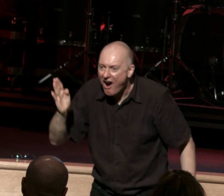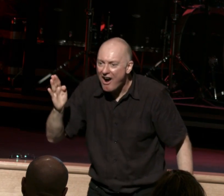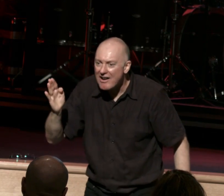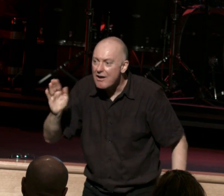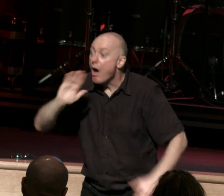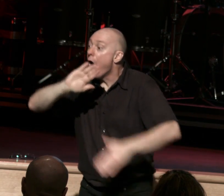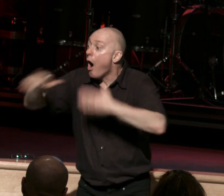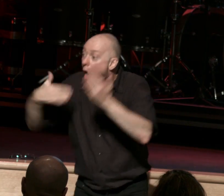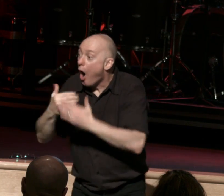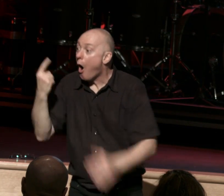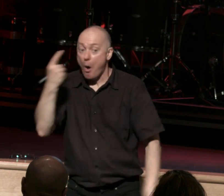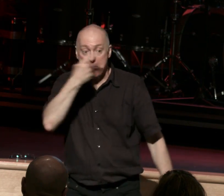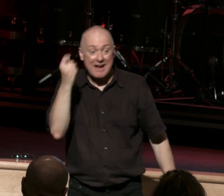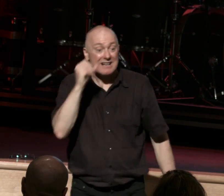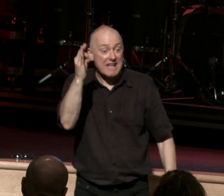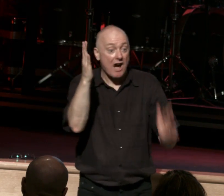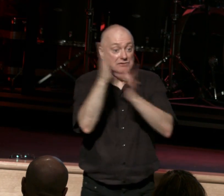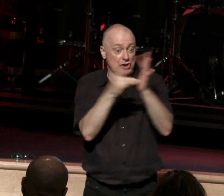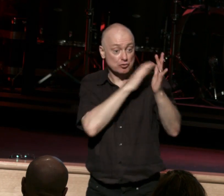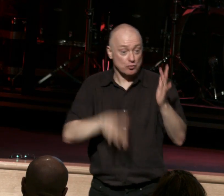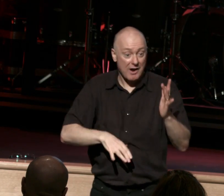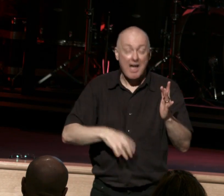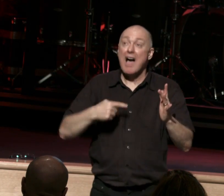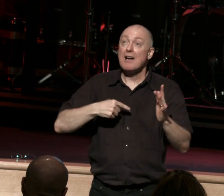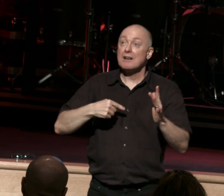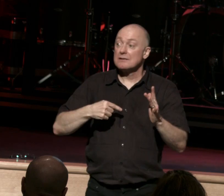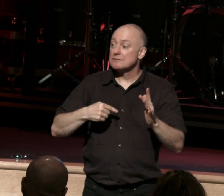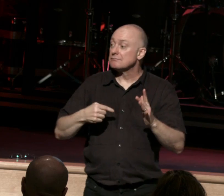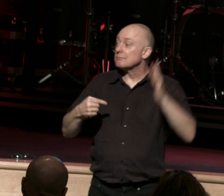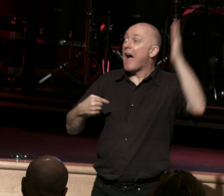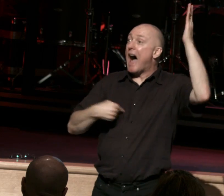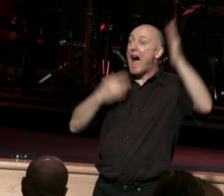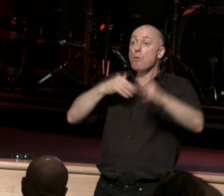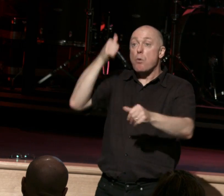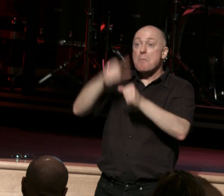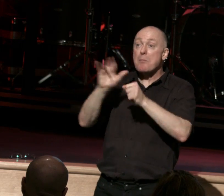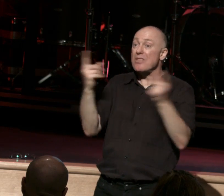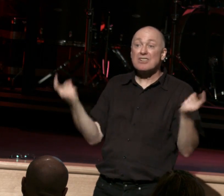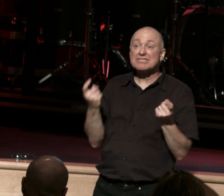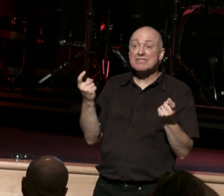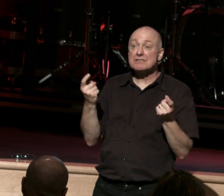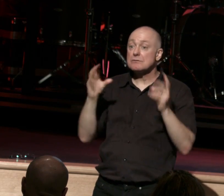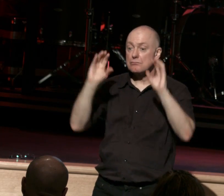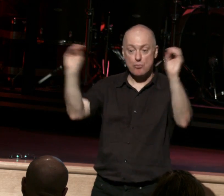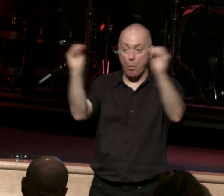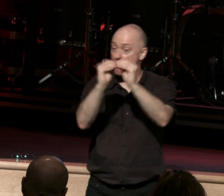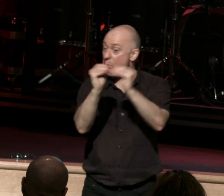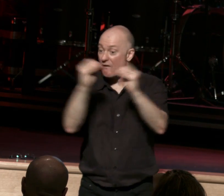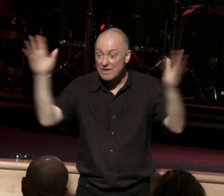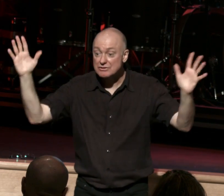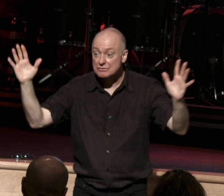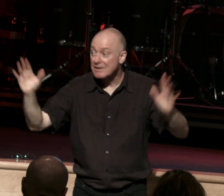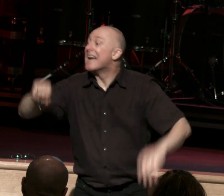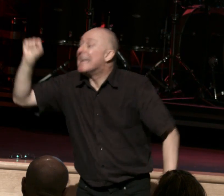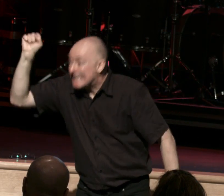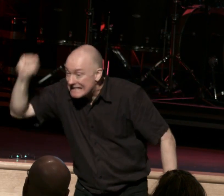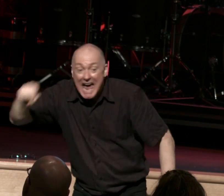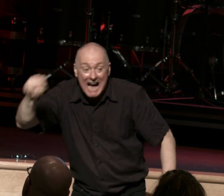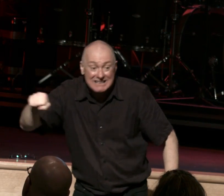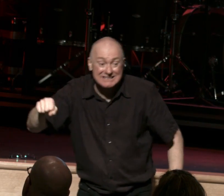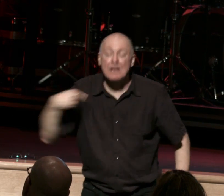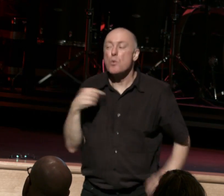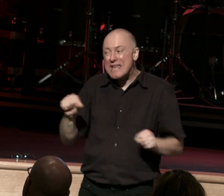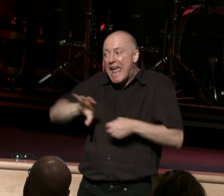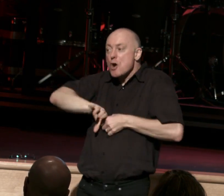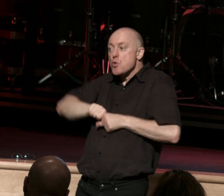of God. All because of Jesus Christ. I will remember their sins and their lawless deeds no more. So yes,